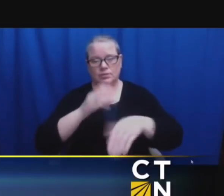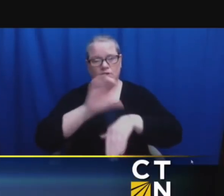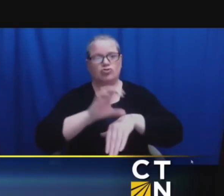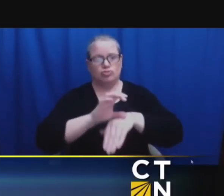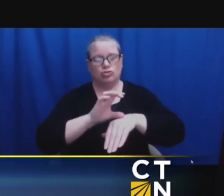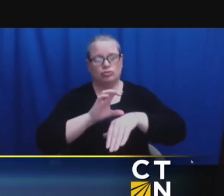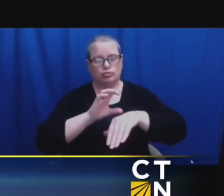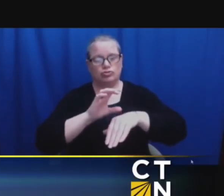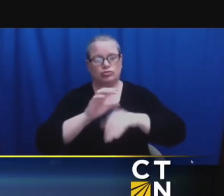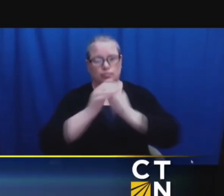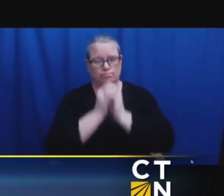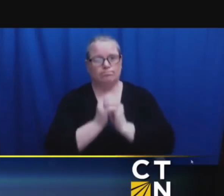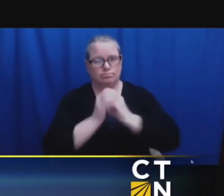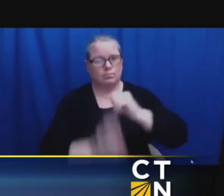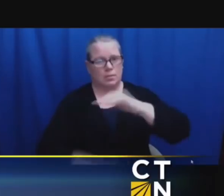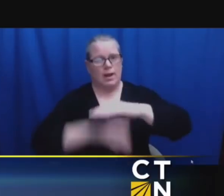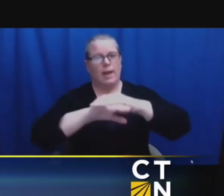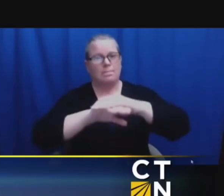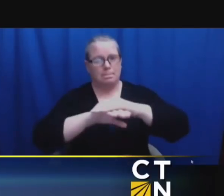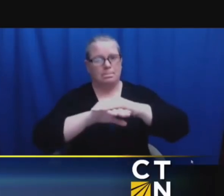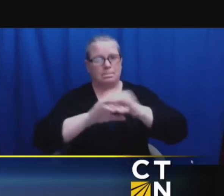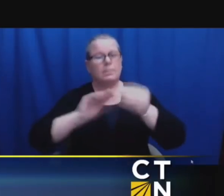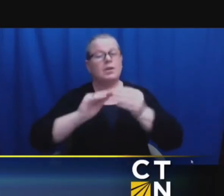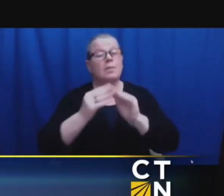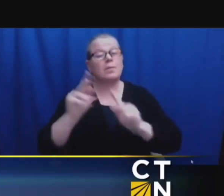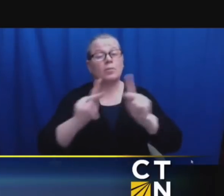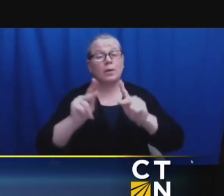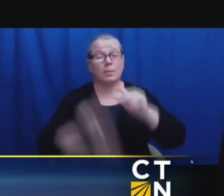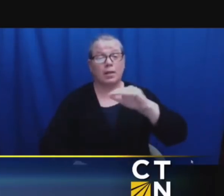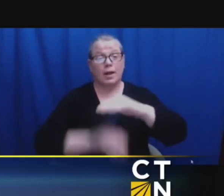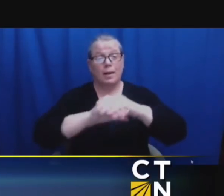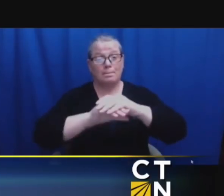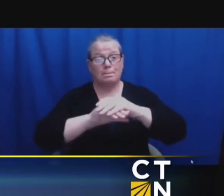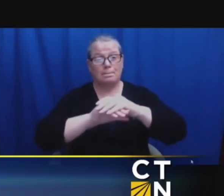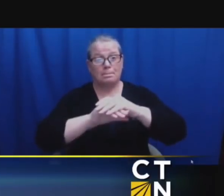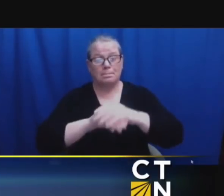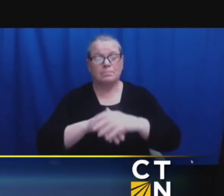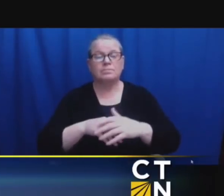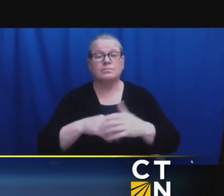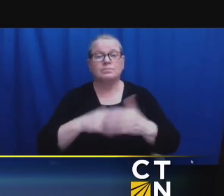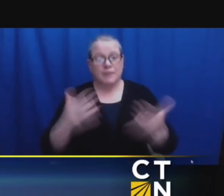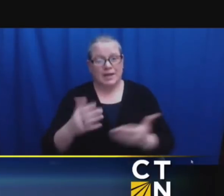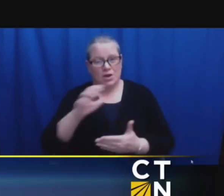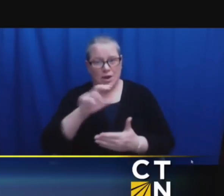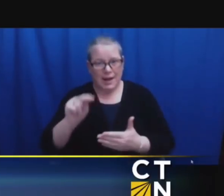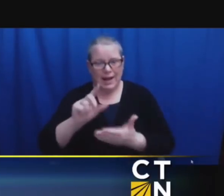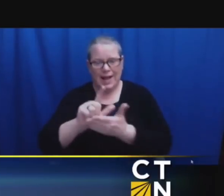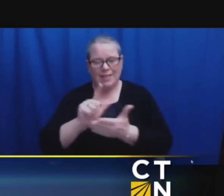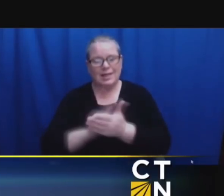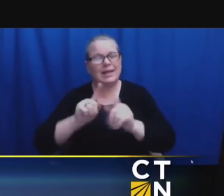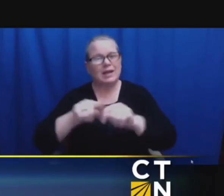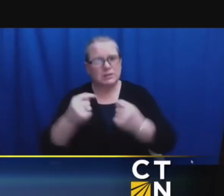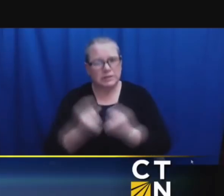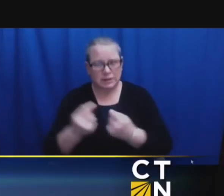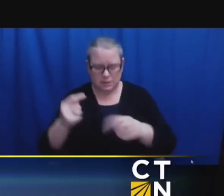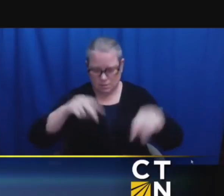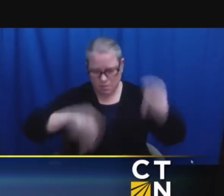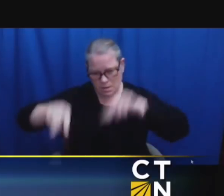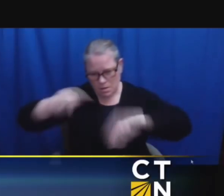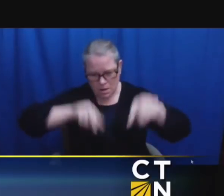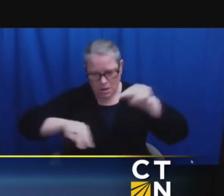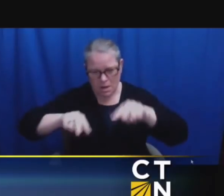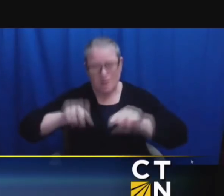on our houses of worship. Our legal team did an evaluation, provided a recommendation to the